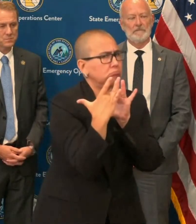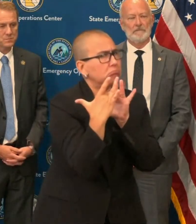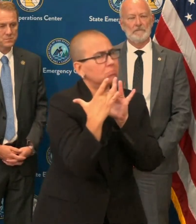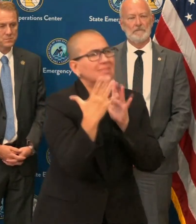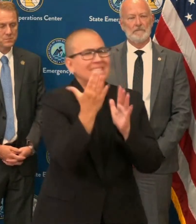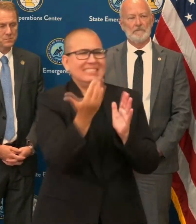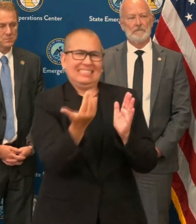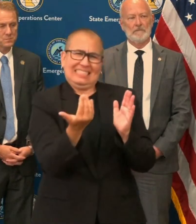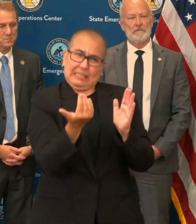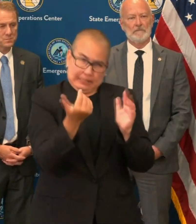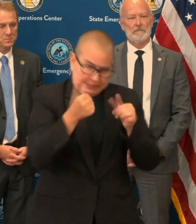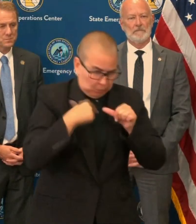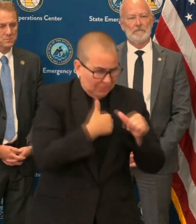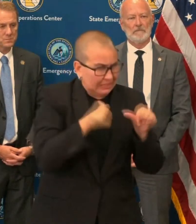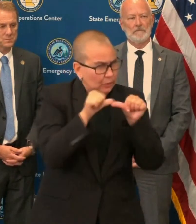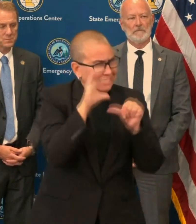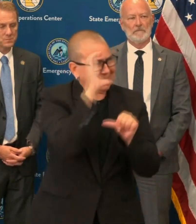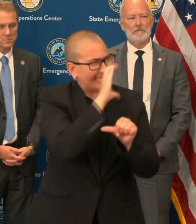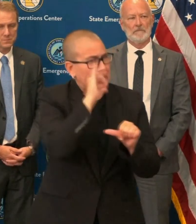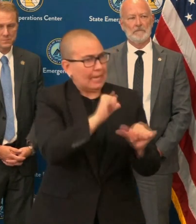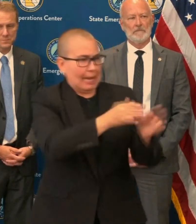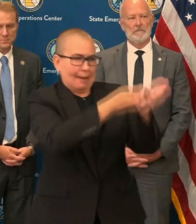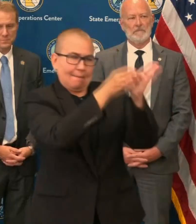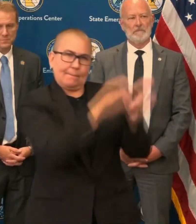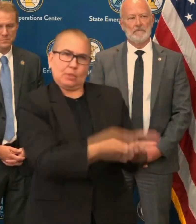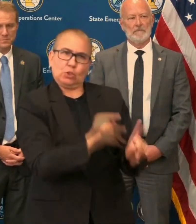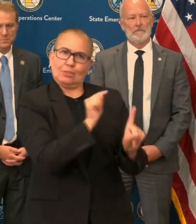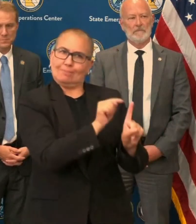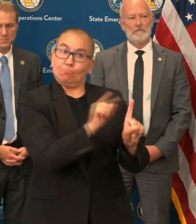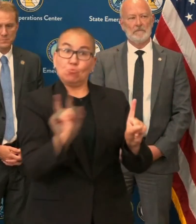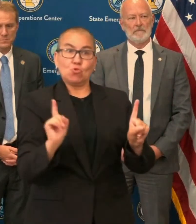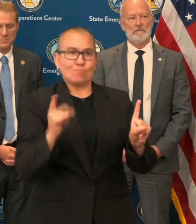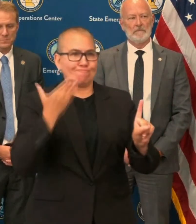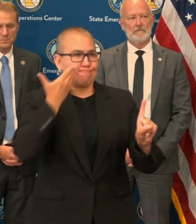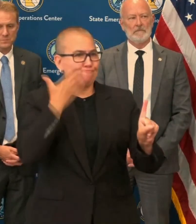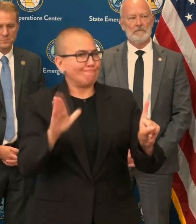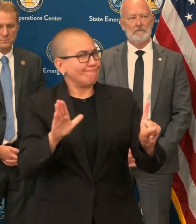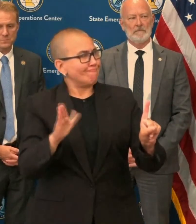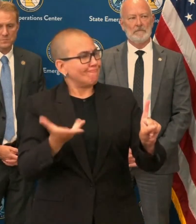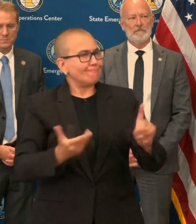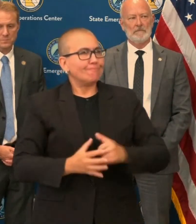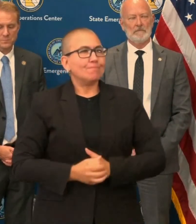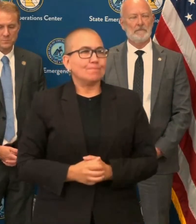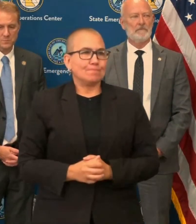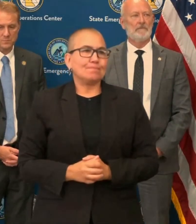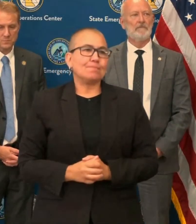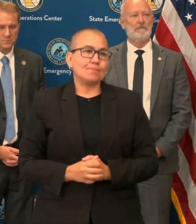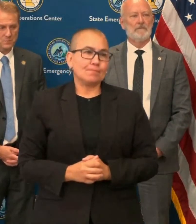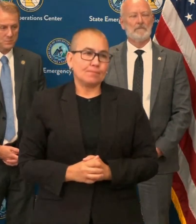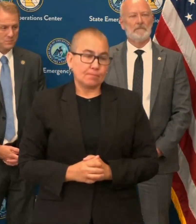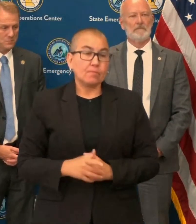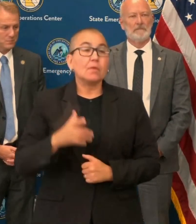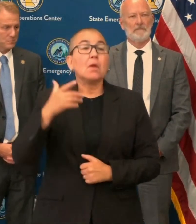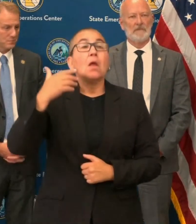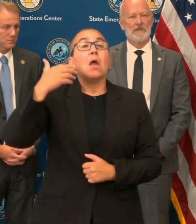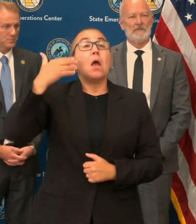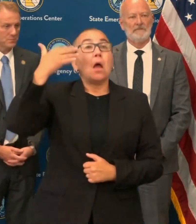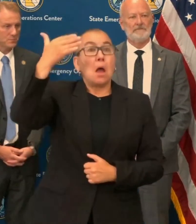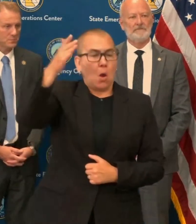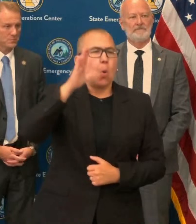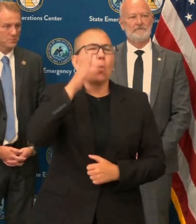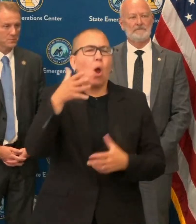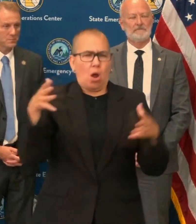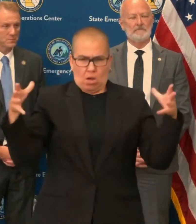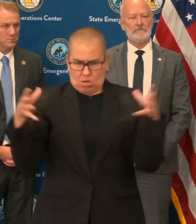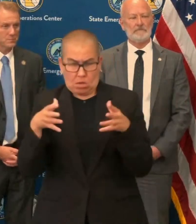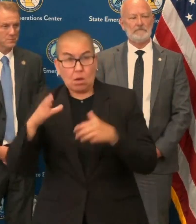for valid information and share that. There will be a time to come together, and I think specifically for the city of Brooklyn Park and